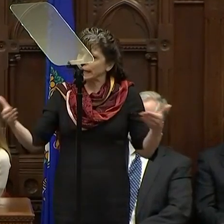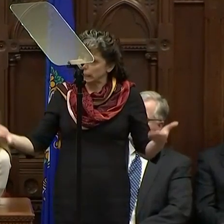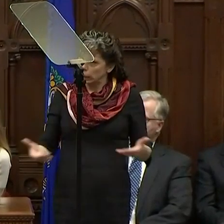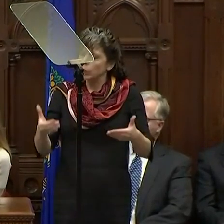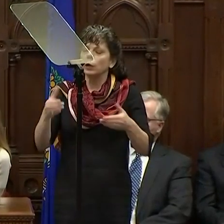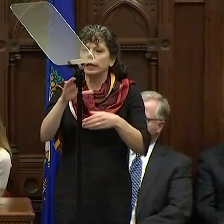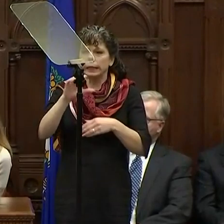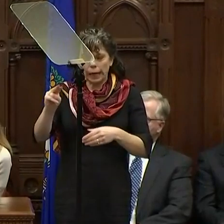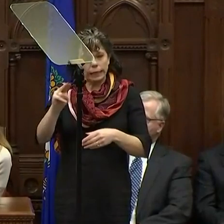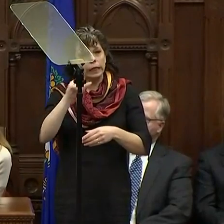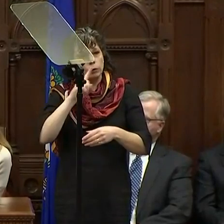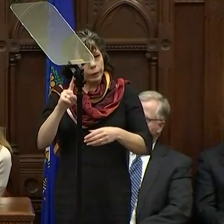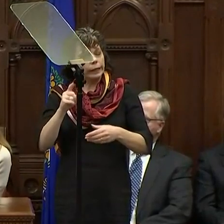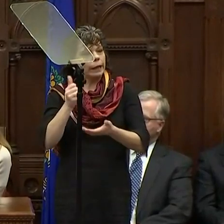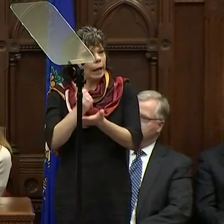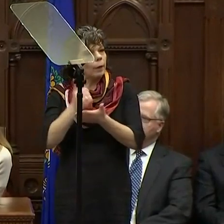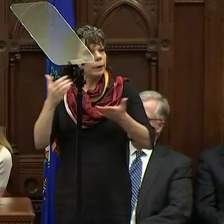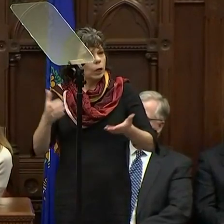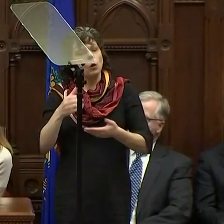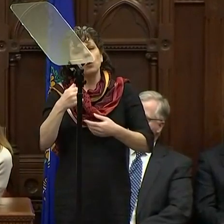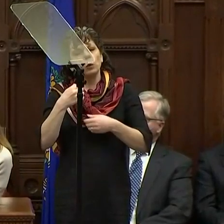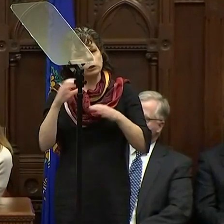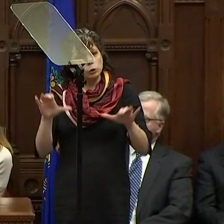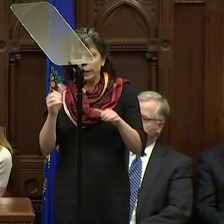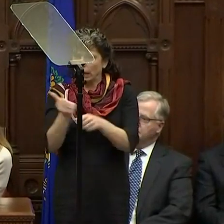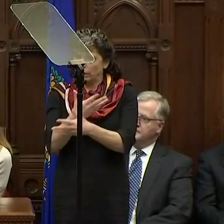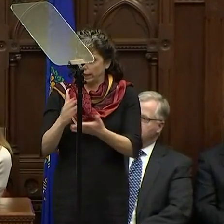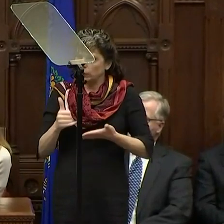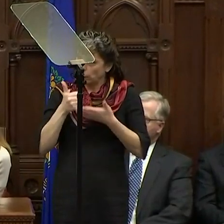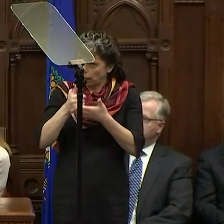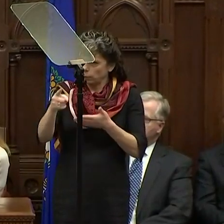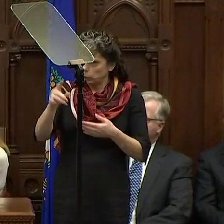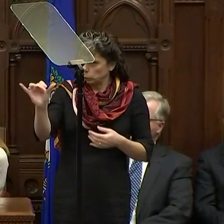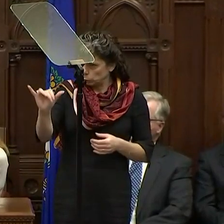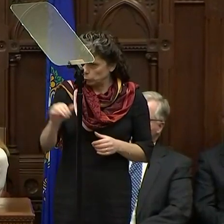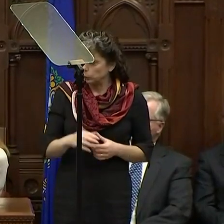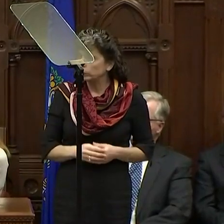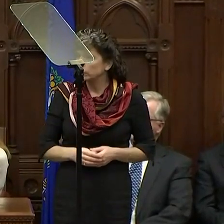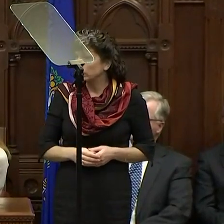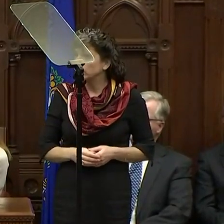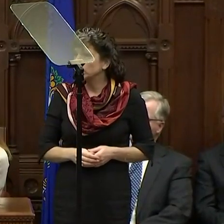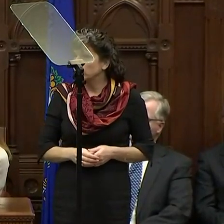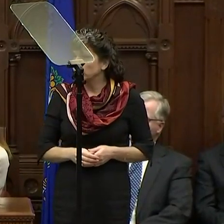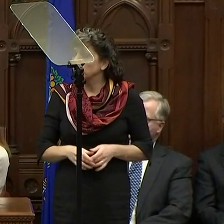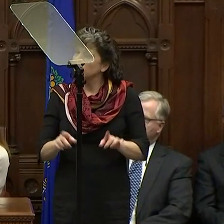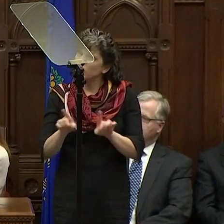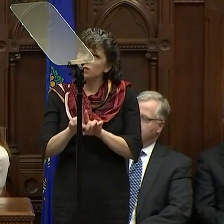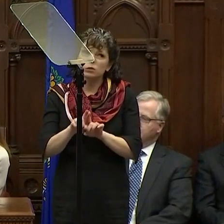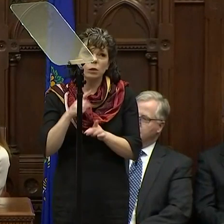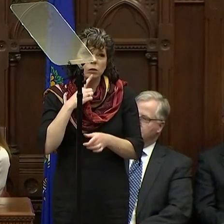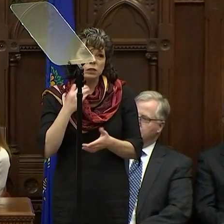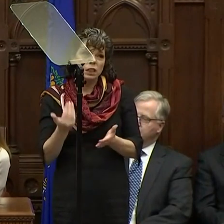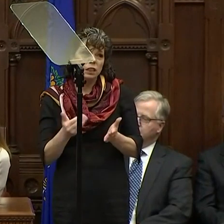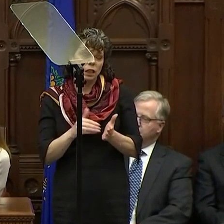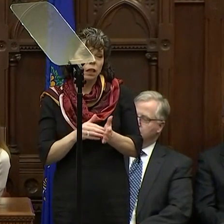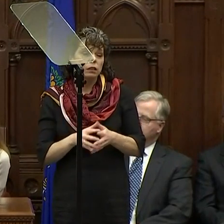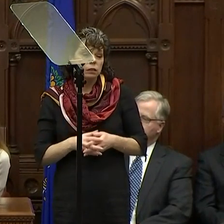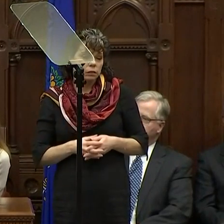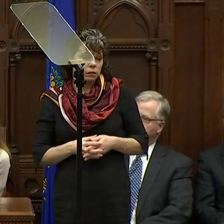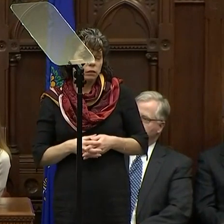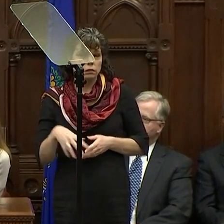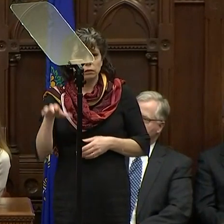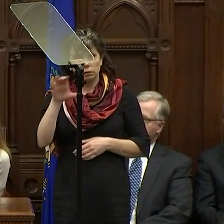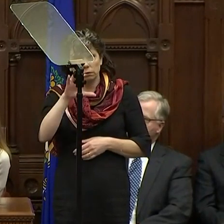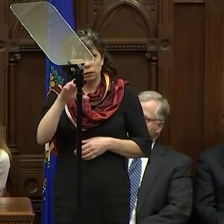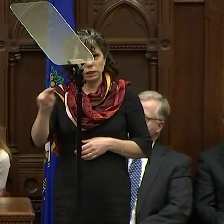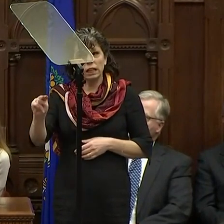expand here in Connecticut. We're doing everything we can to make it easier for you as well. And I'll say it again.